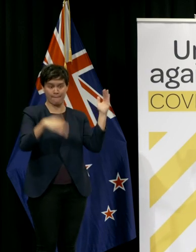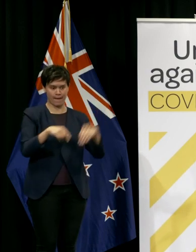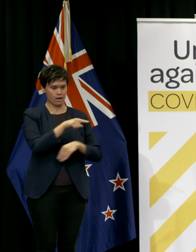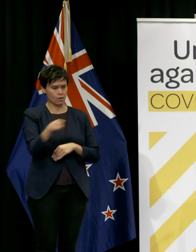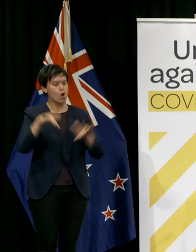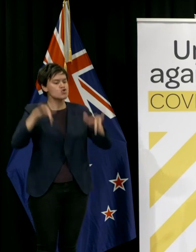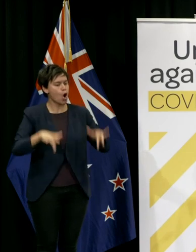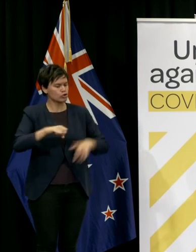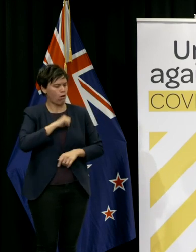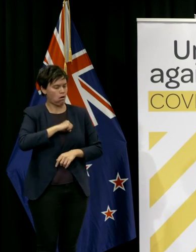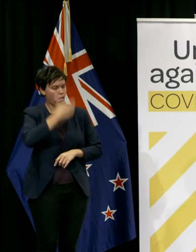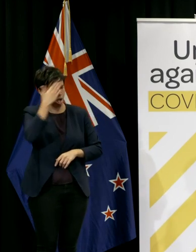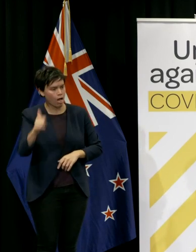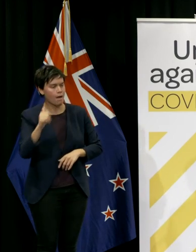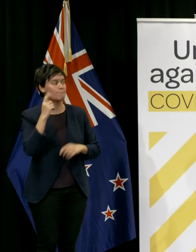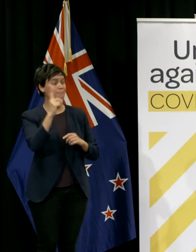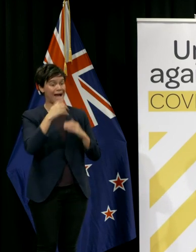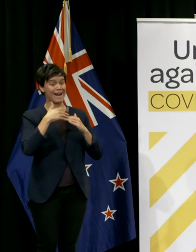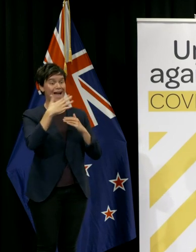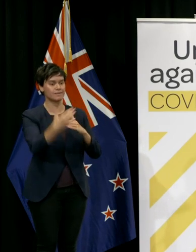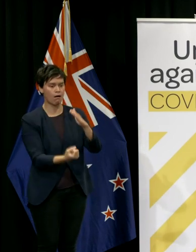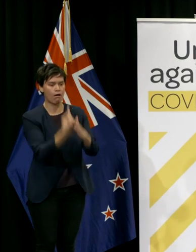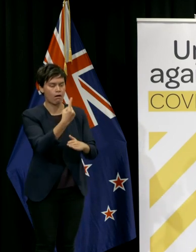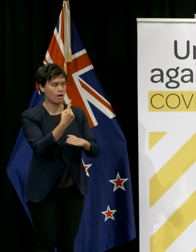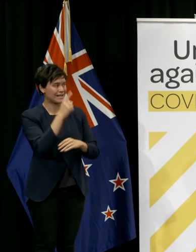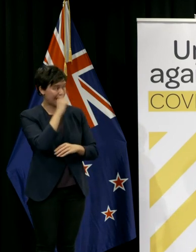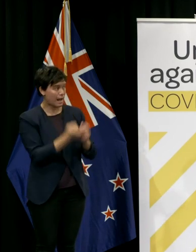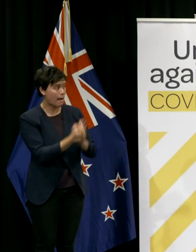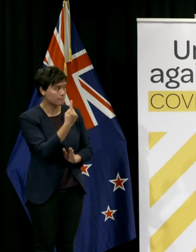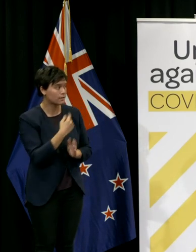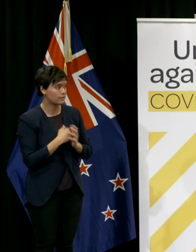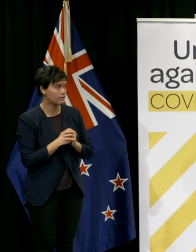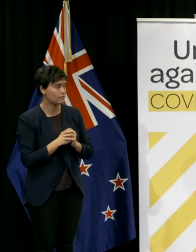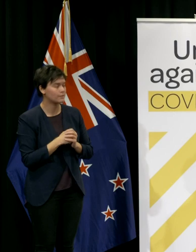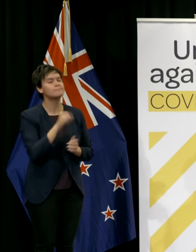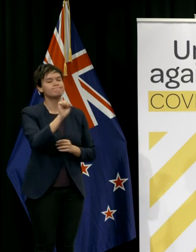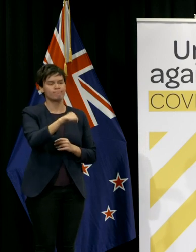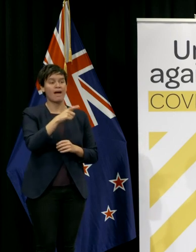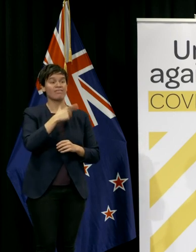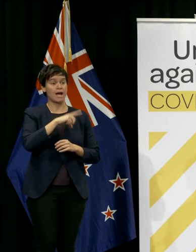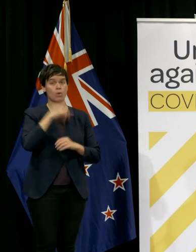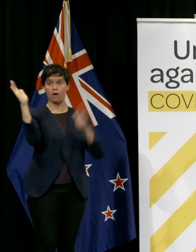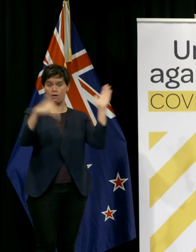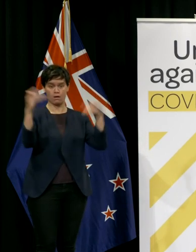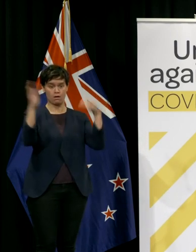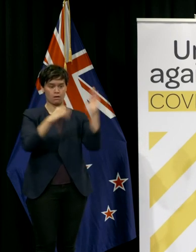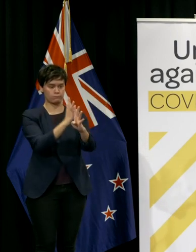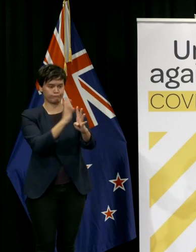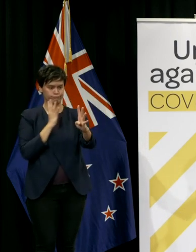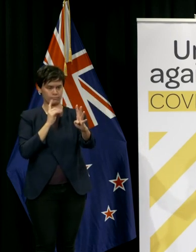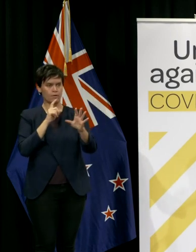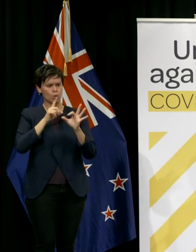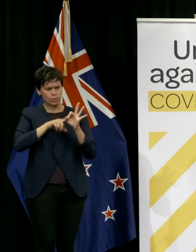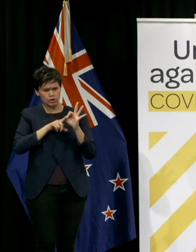border. Correct, and that's why we have been for over a week now health screening everyone at the border with a series of